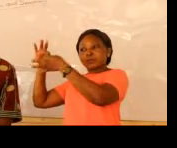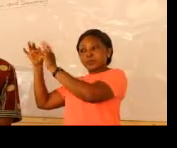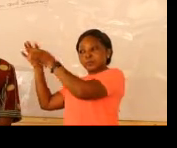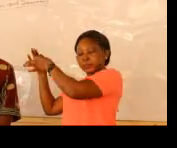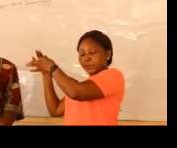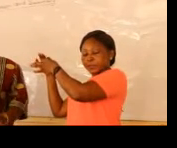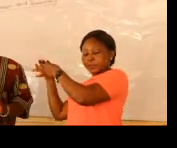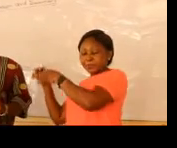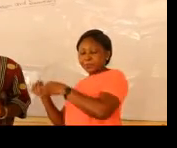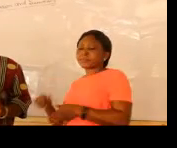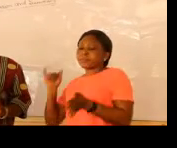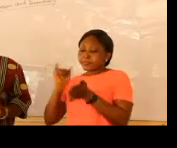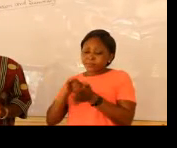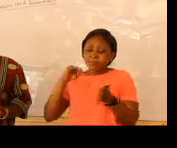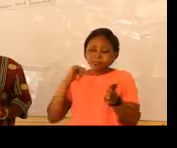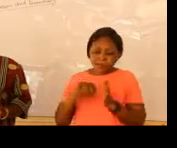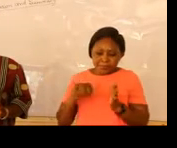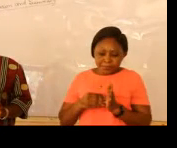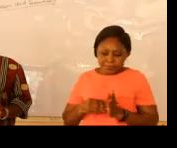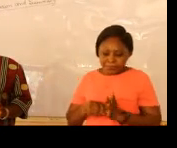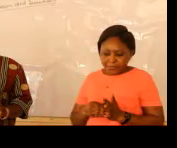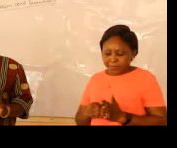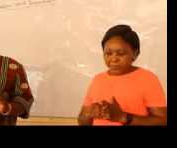sentence, that means